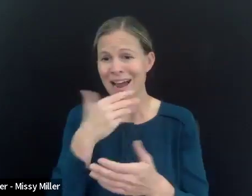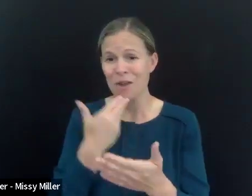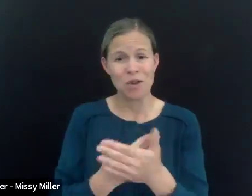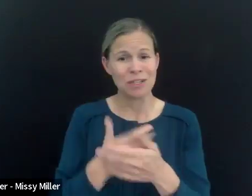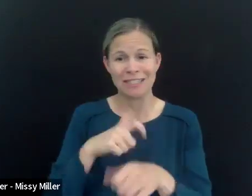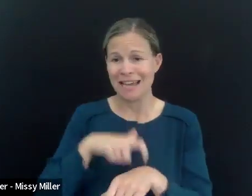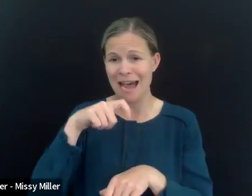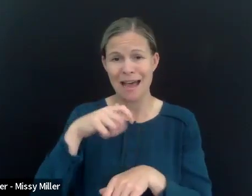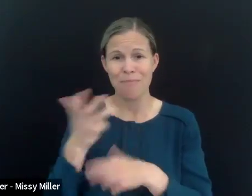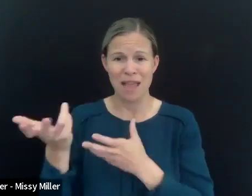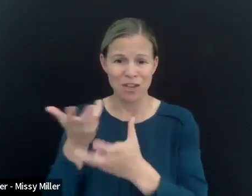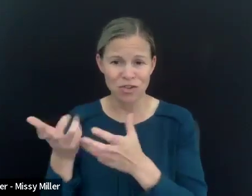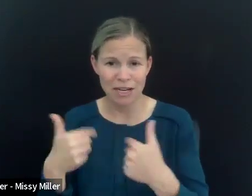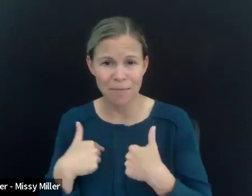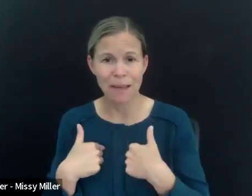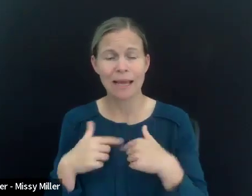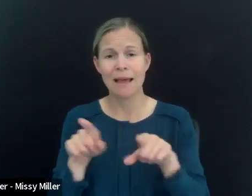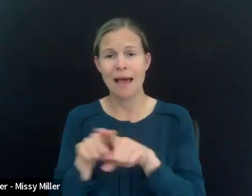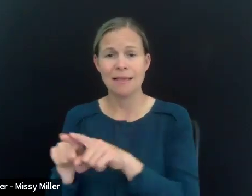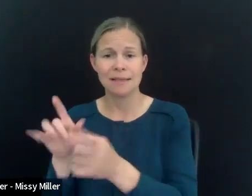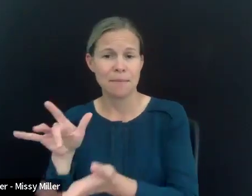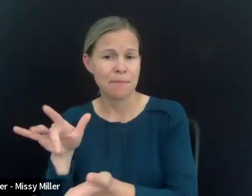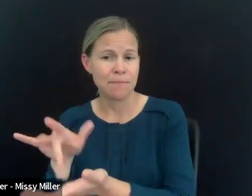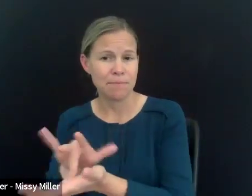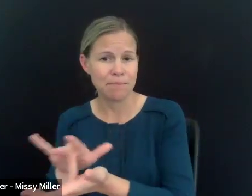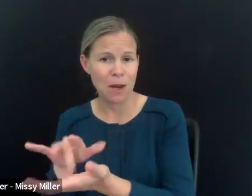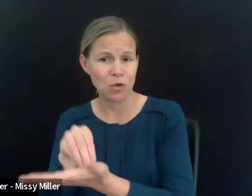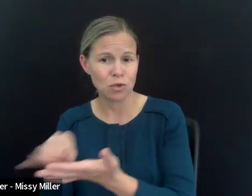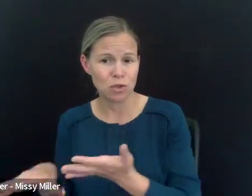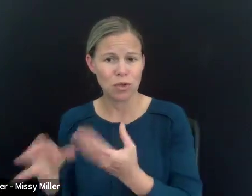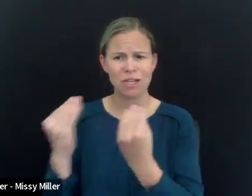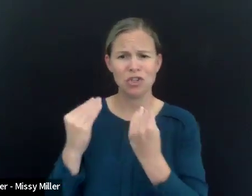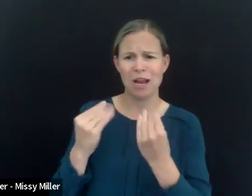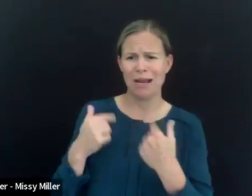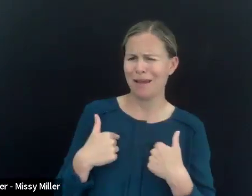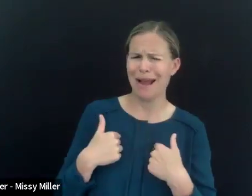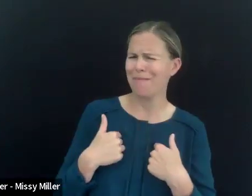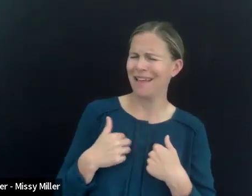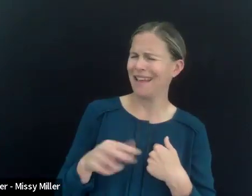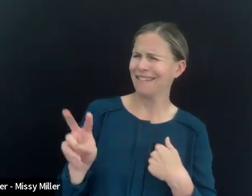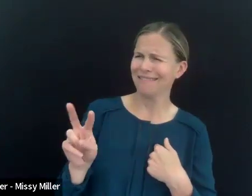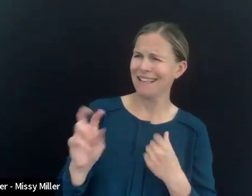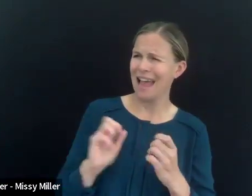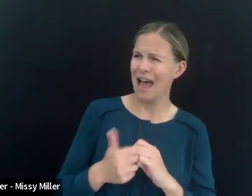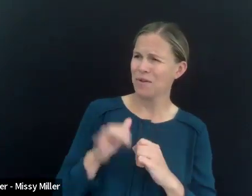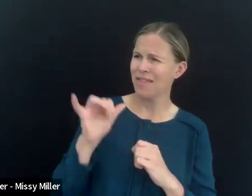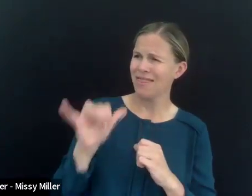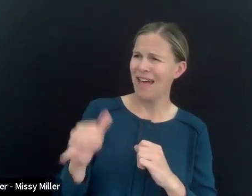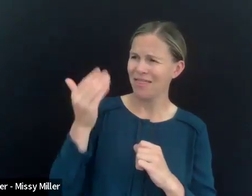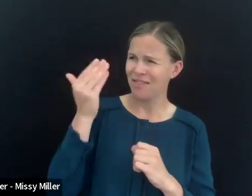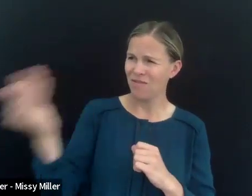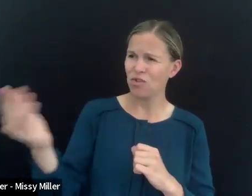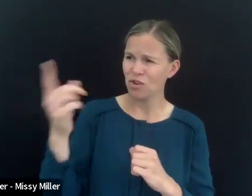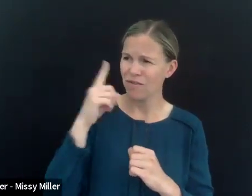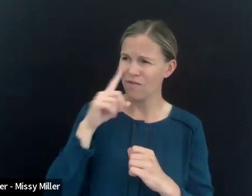as a medical student and the way I was being trained very early on, I was like, this can't be the future of maternity care